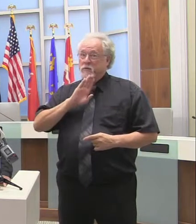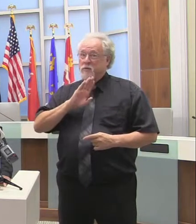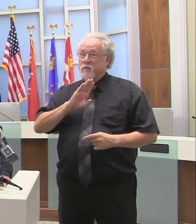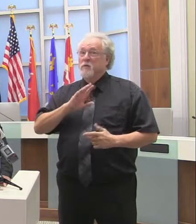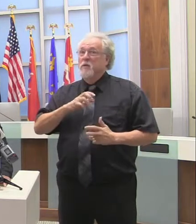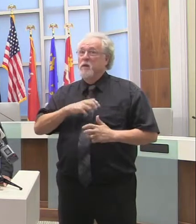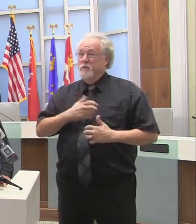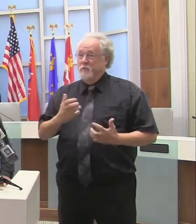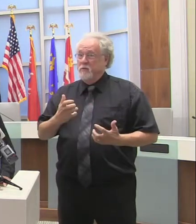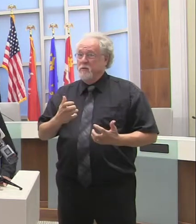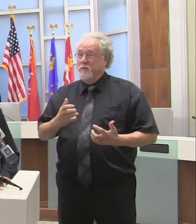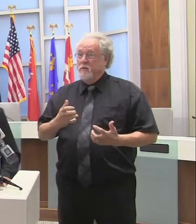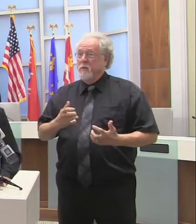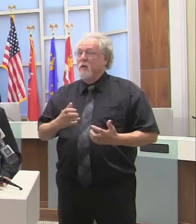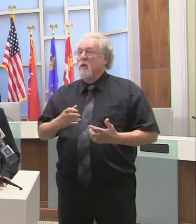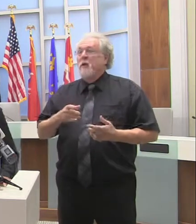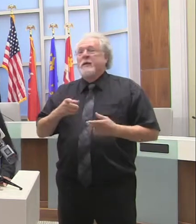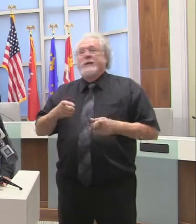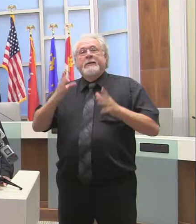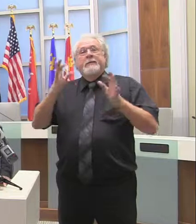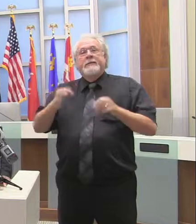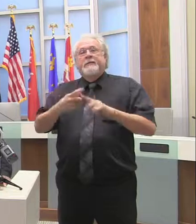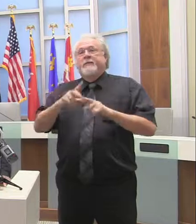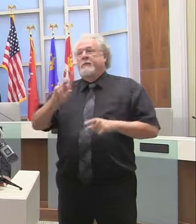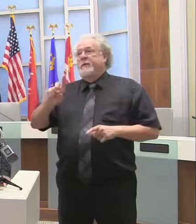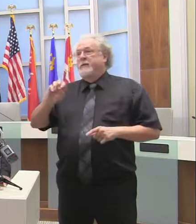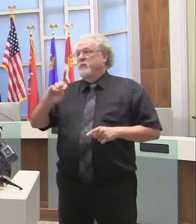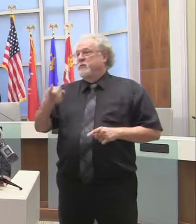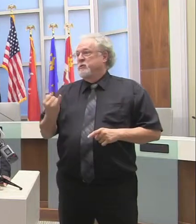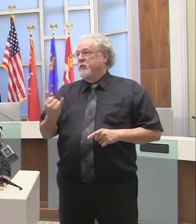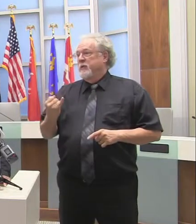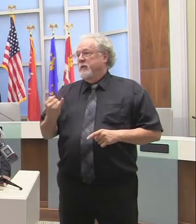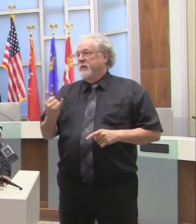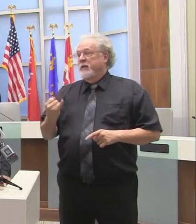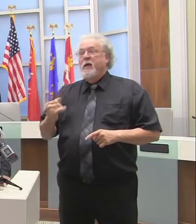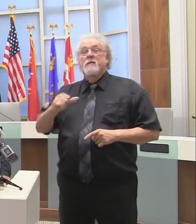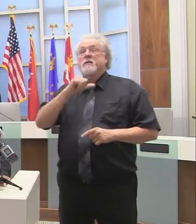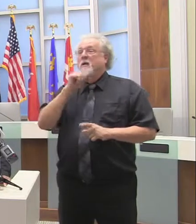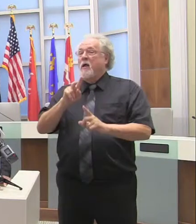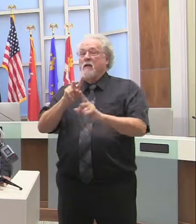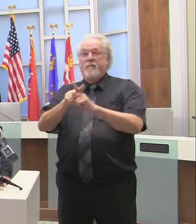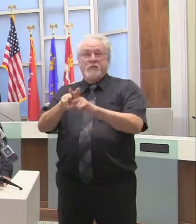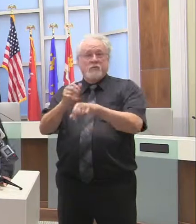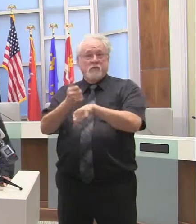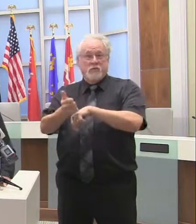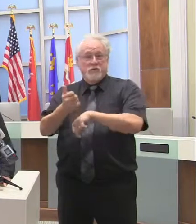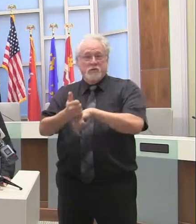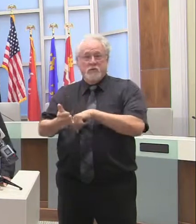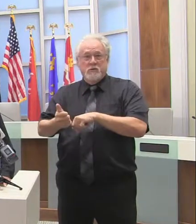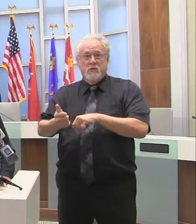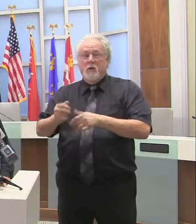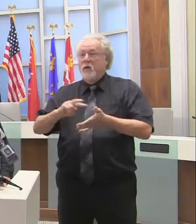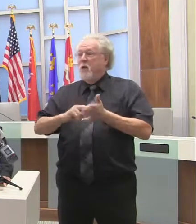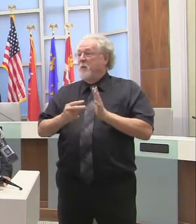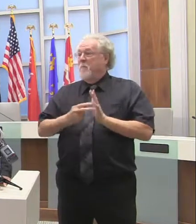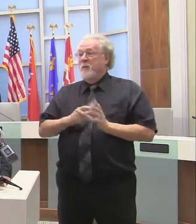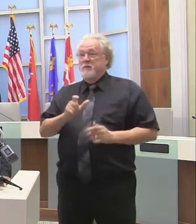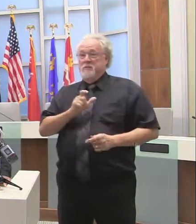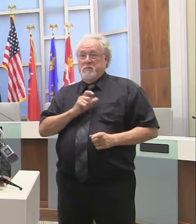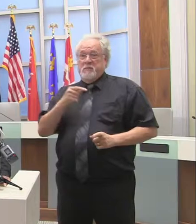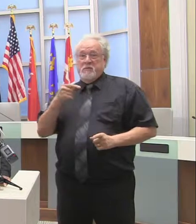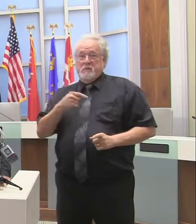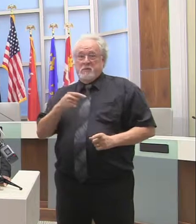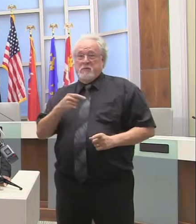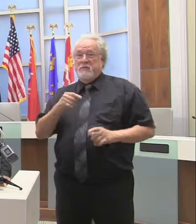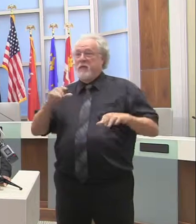and angry. This decision by the Justice Department to not file charges does not mean the police